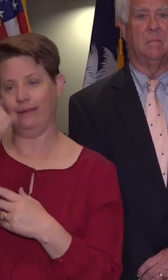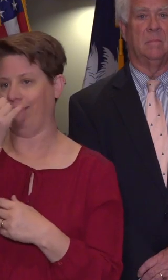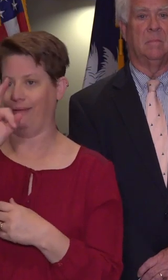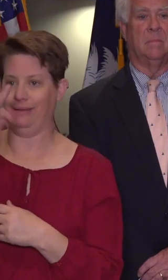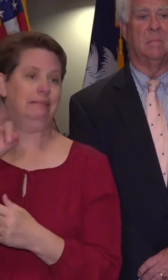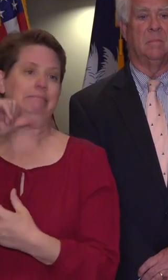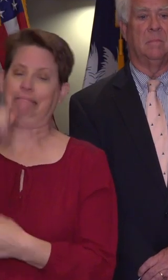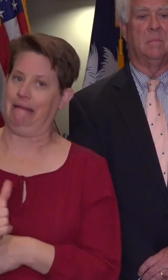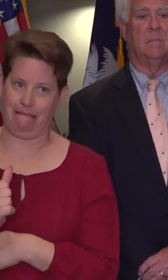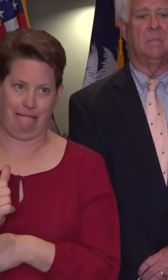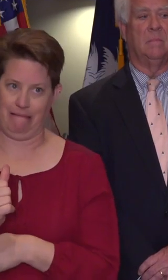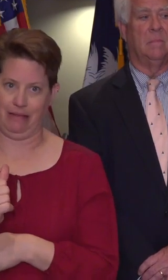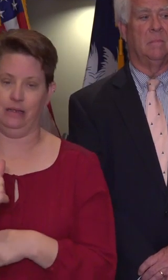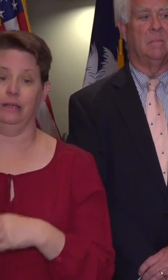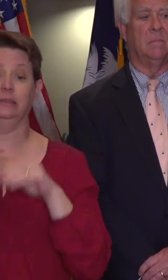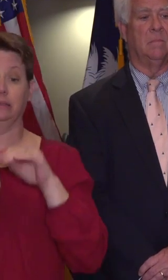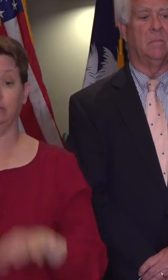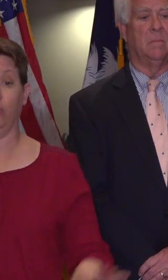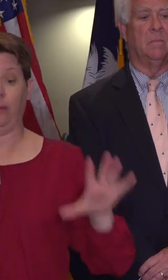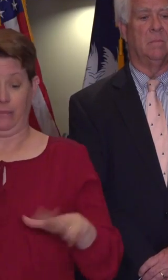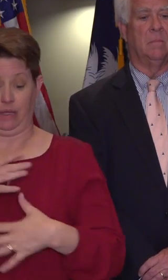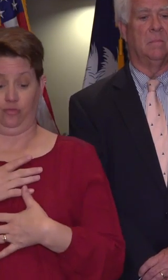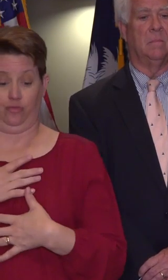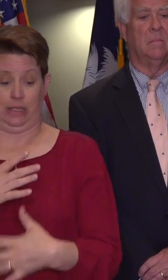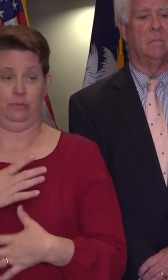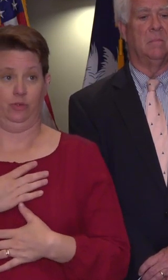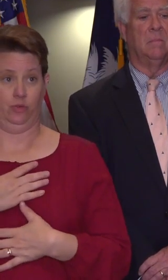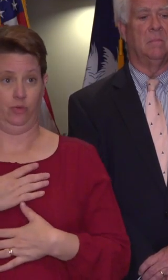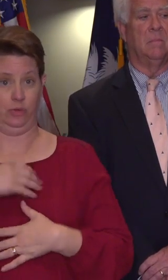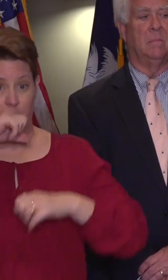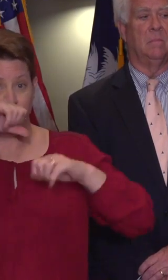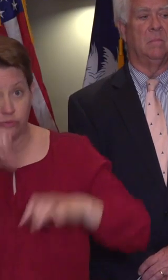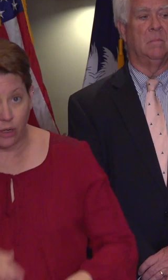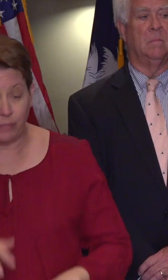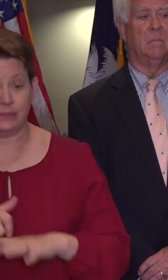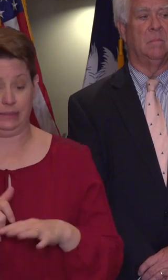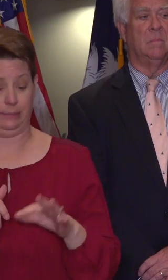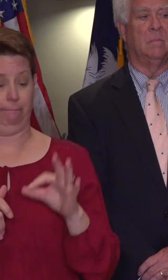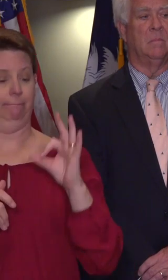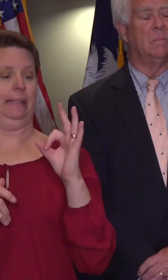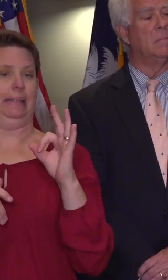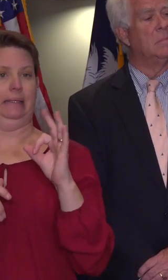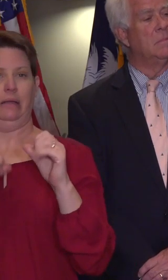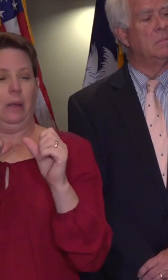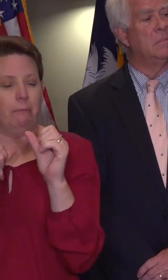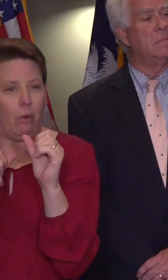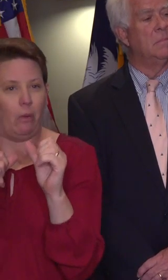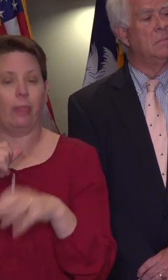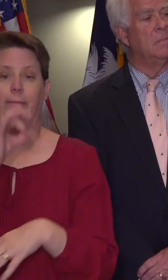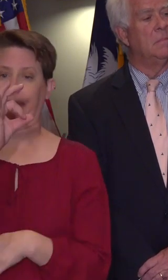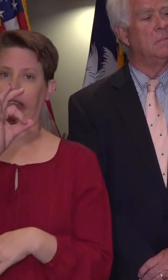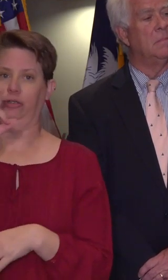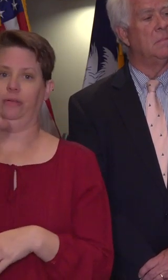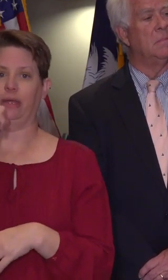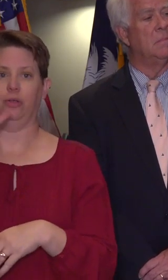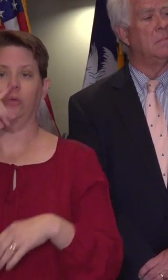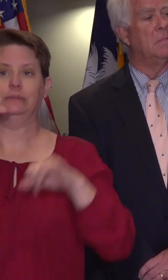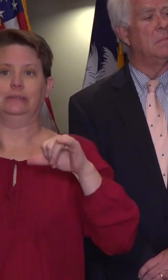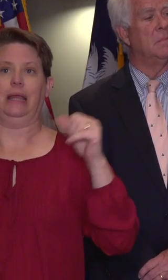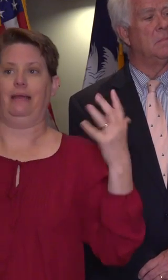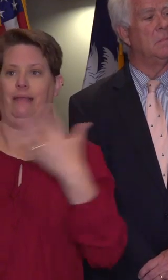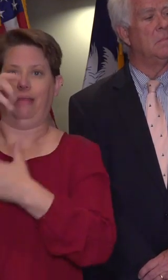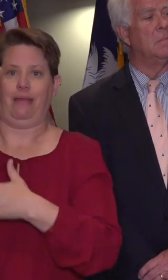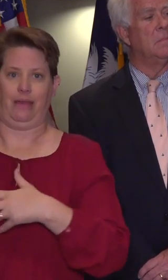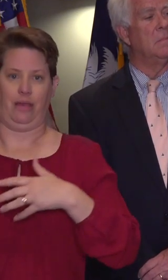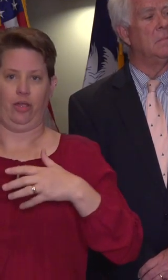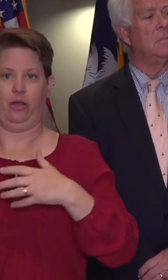We consider it to be spread by respiratory droplets, which are larger droplets that actually do not remain suspended in the air for